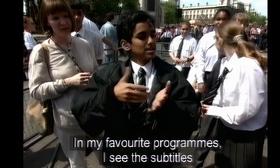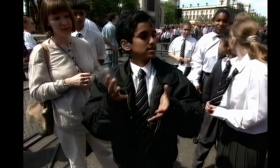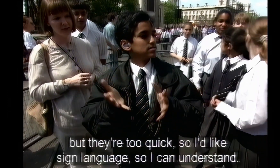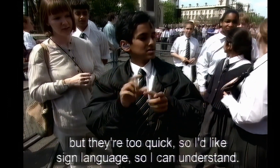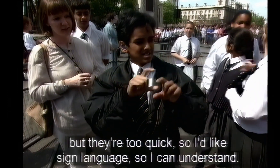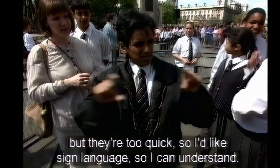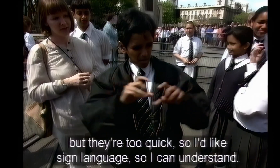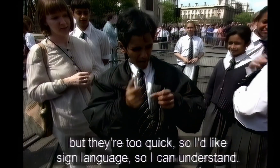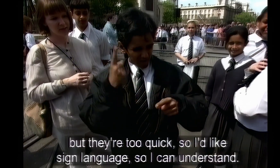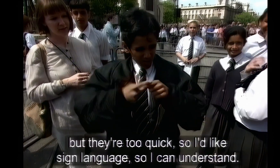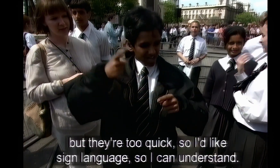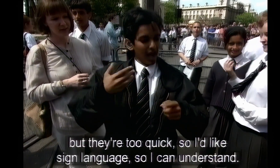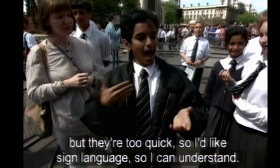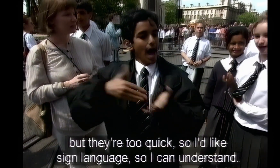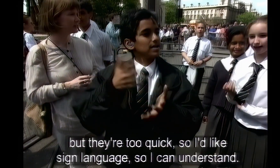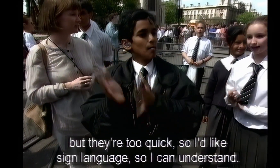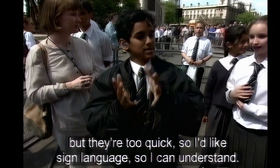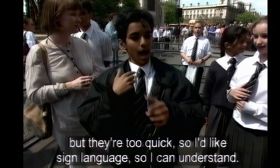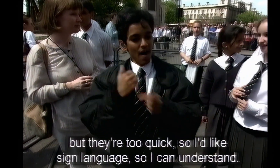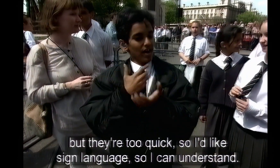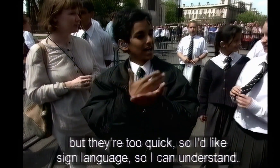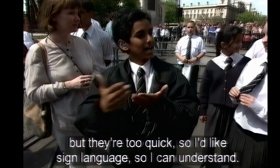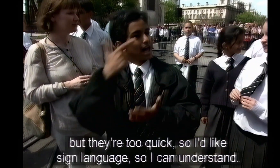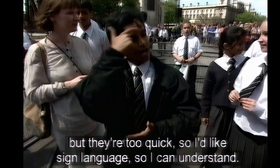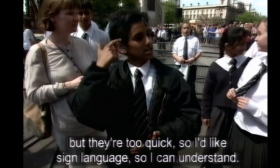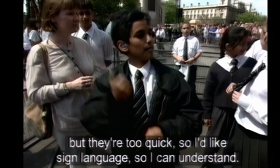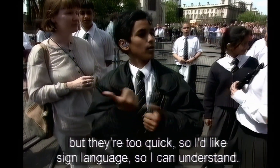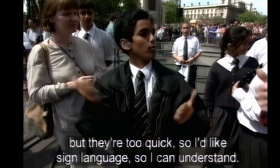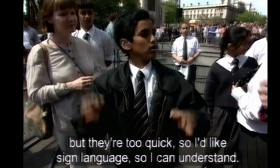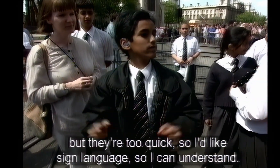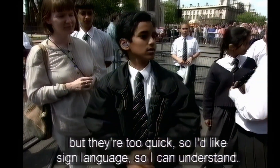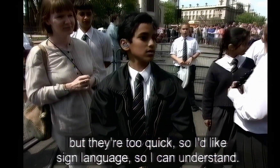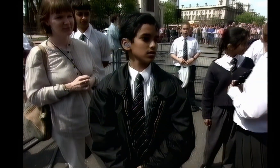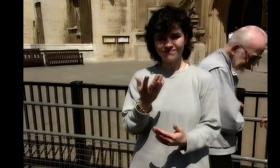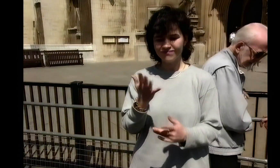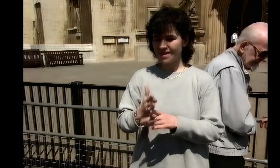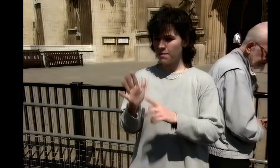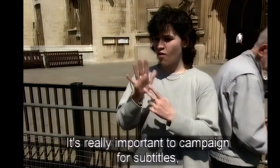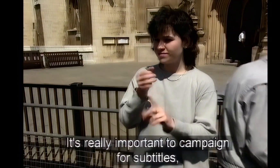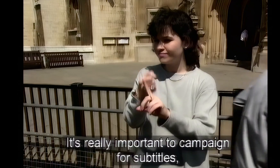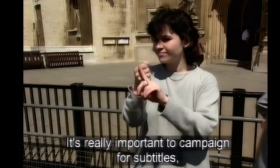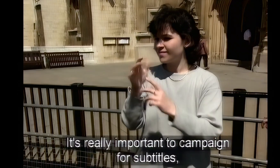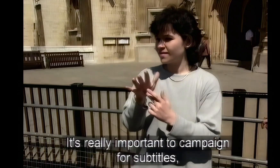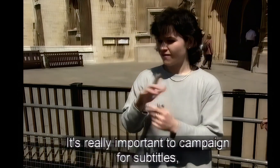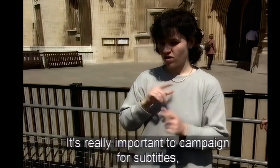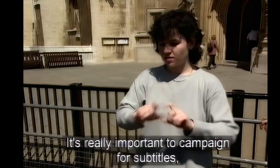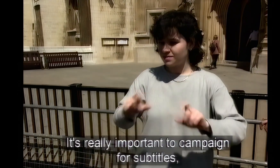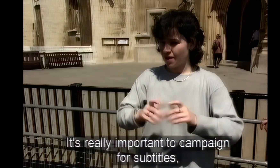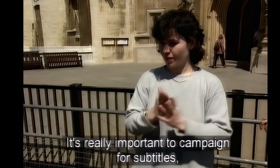like, my favourites, I'd like to see subtitling, but they're usually too quick, so I'd like to have sign language so I can understand them. The reason I'm here, I think it's really important to